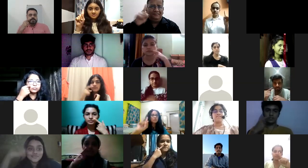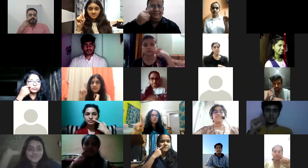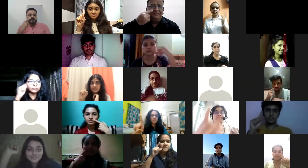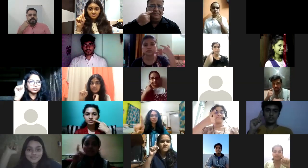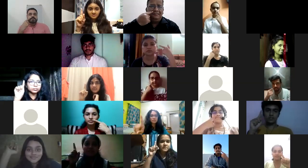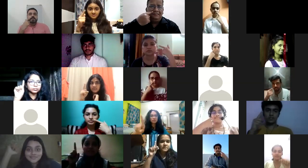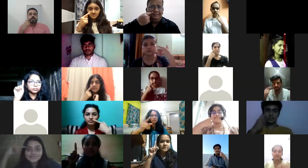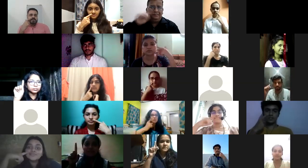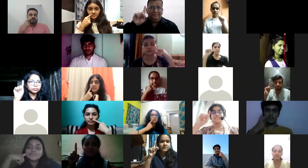Is because